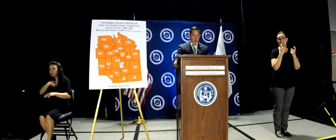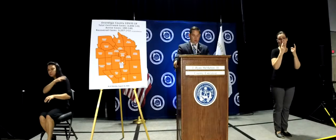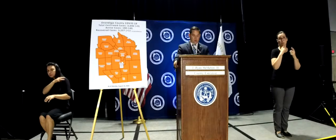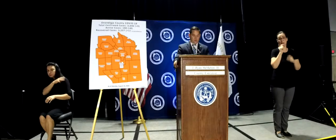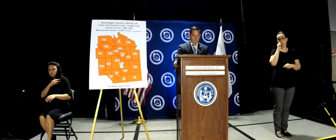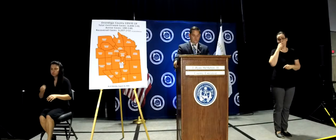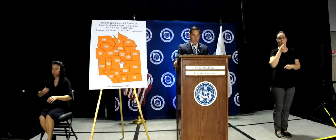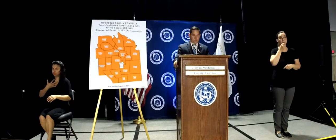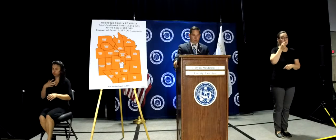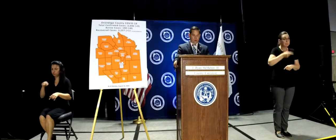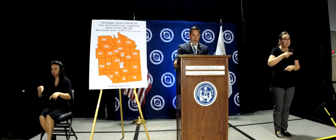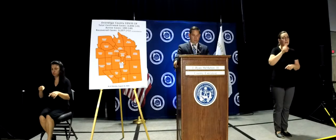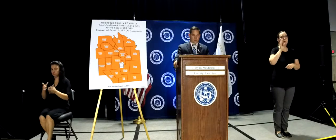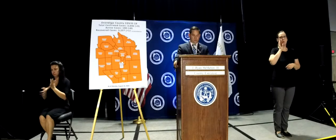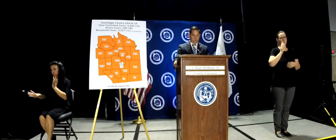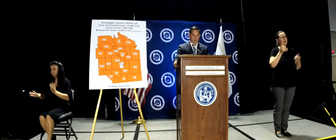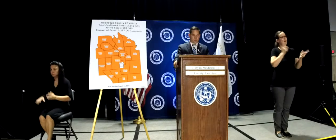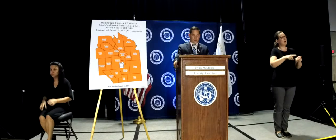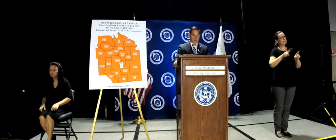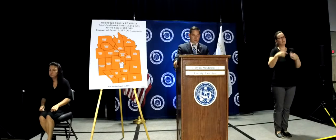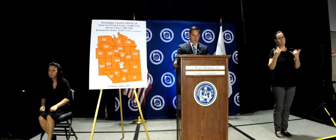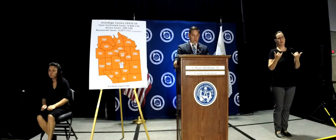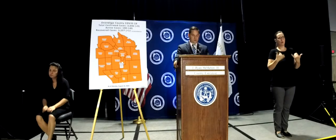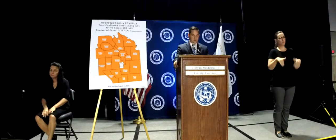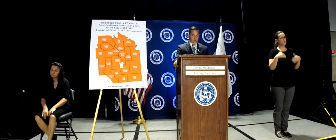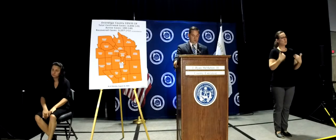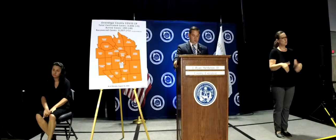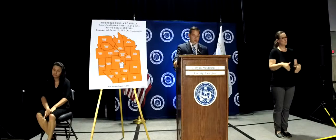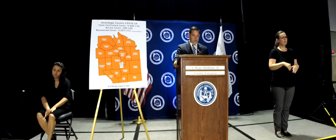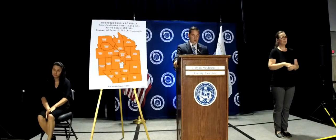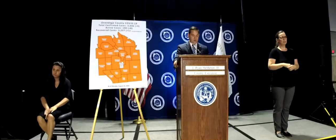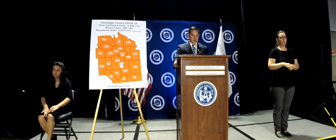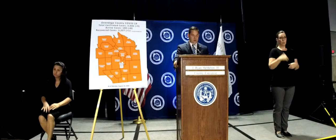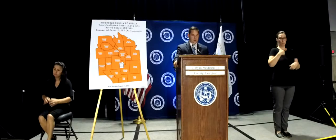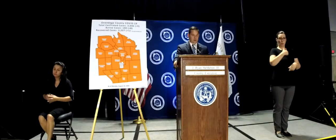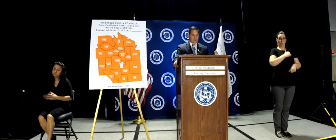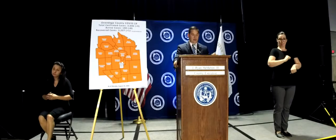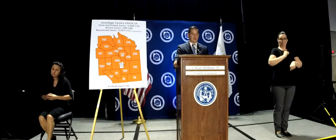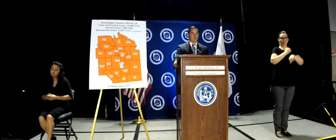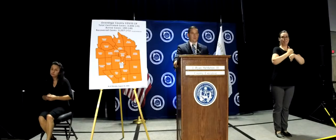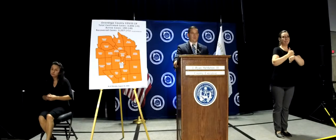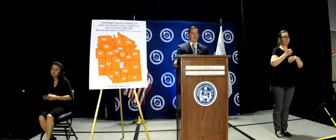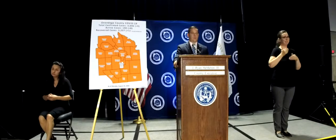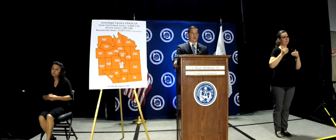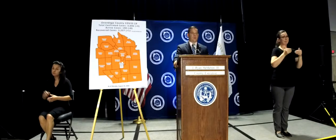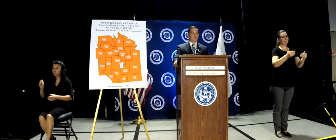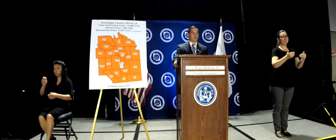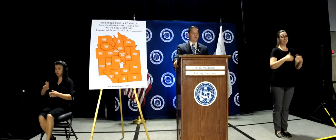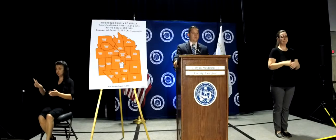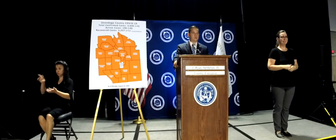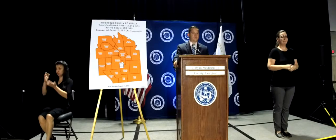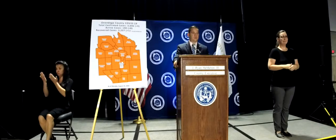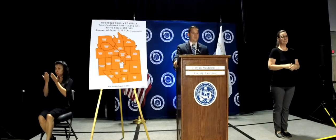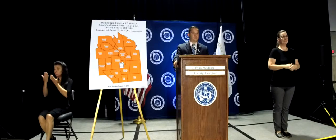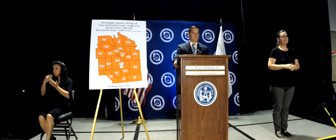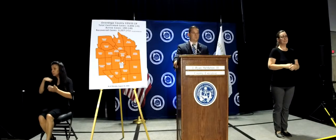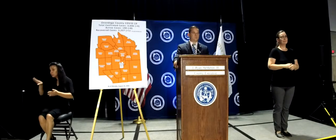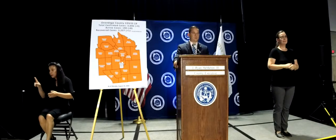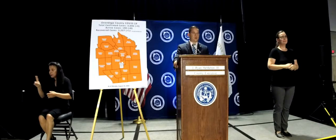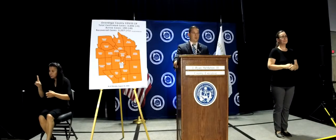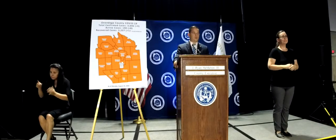overall program that was put in place at Syracuse University. Again, when we think about some of